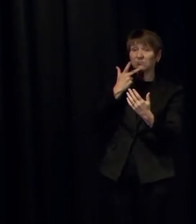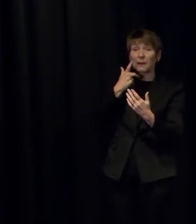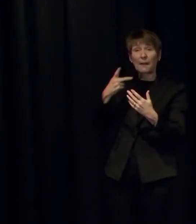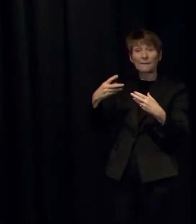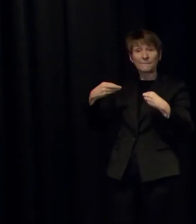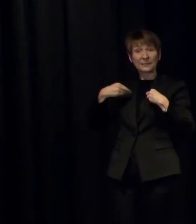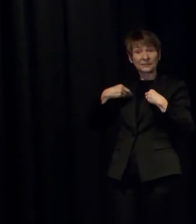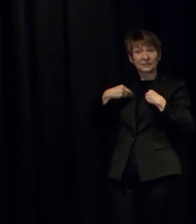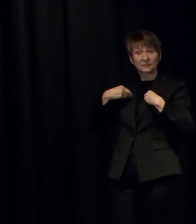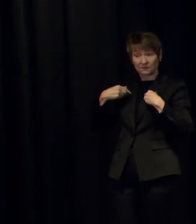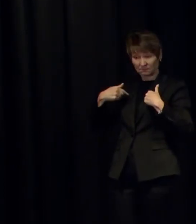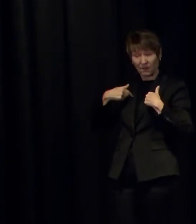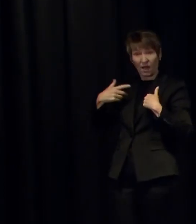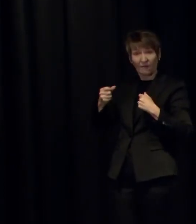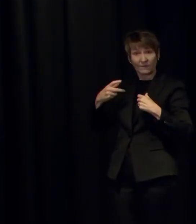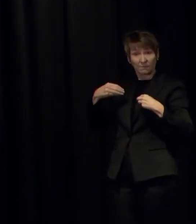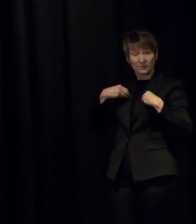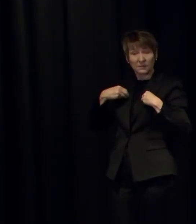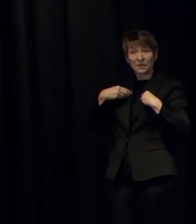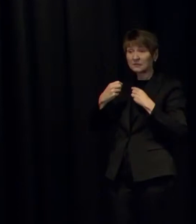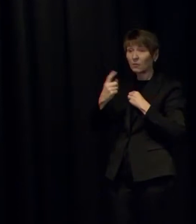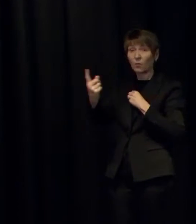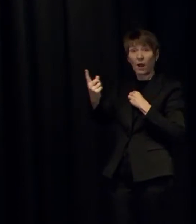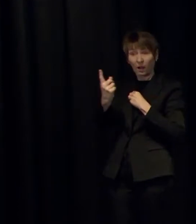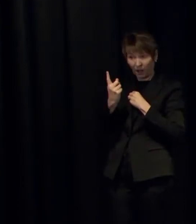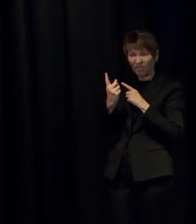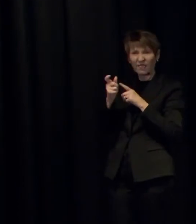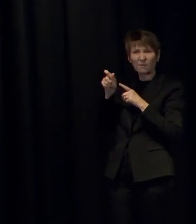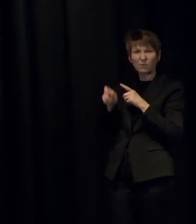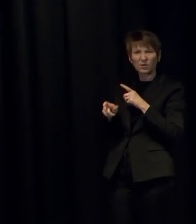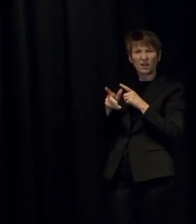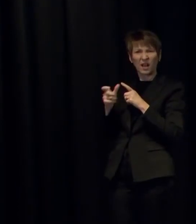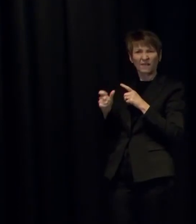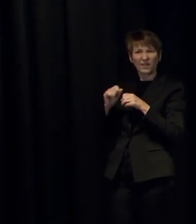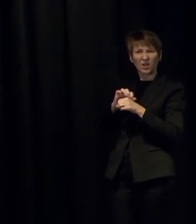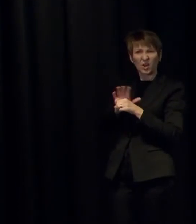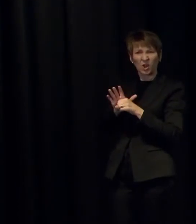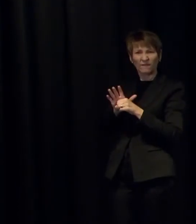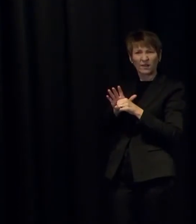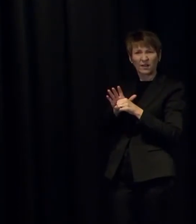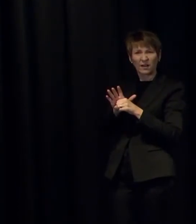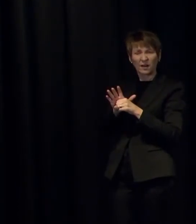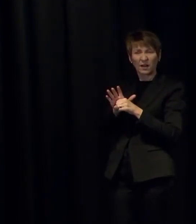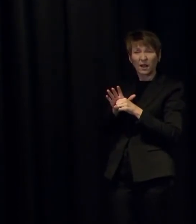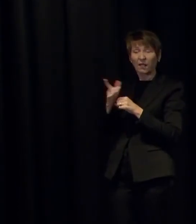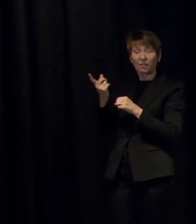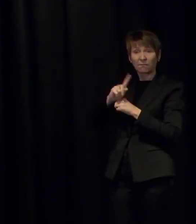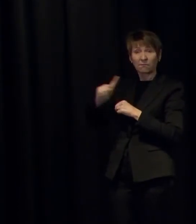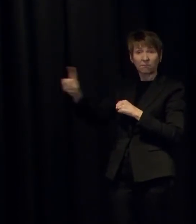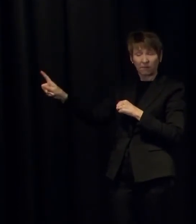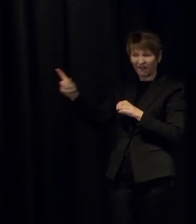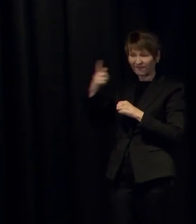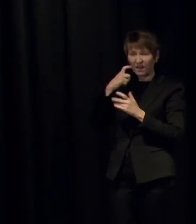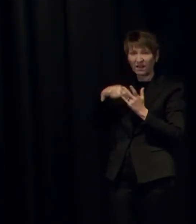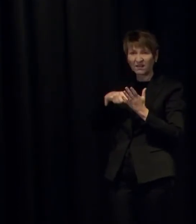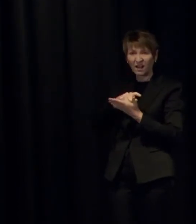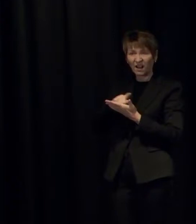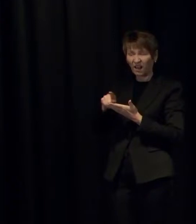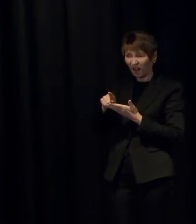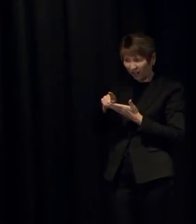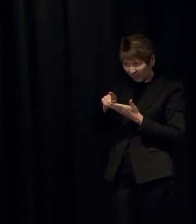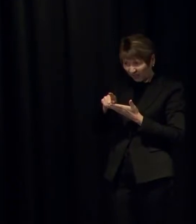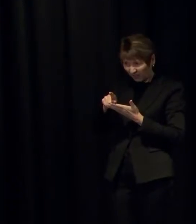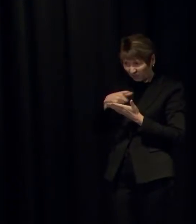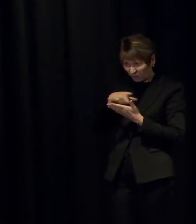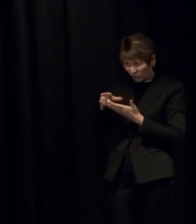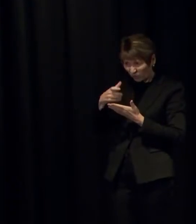are going to change. Can you give us any idea of how flexible you are with bringing that or winding that back? Oh, we'll absolutely look at it. We recognise